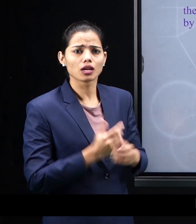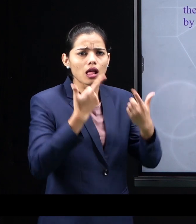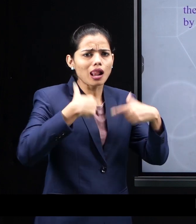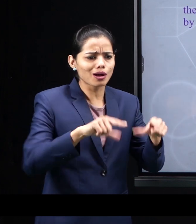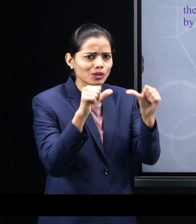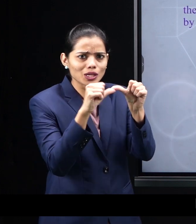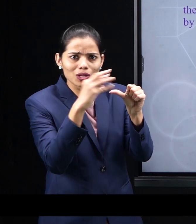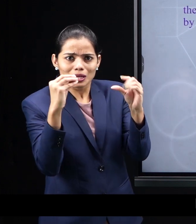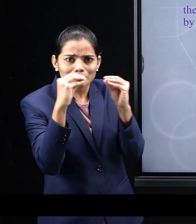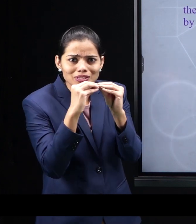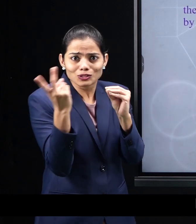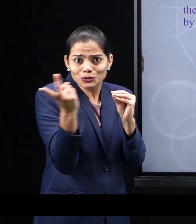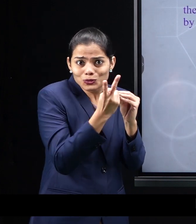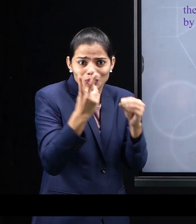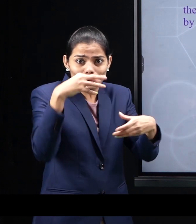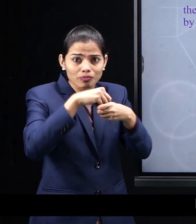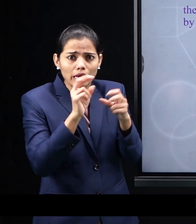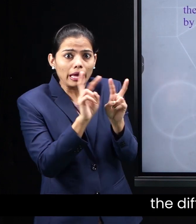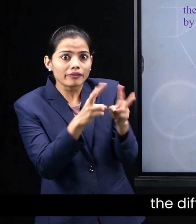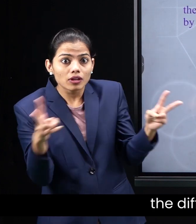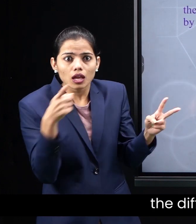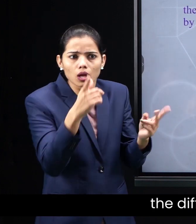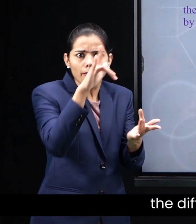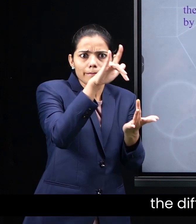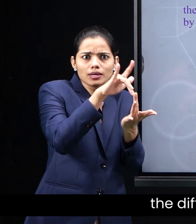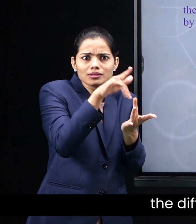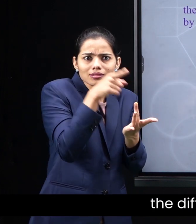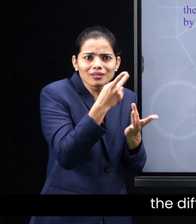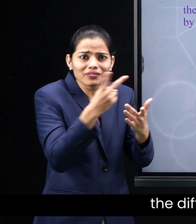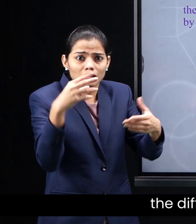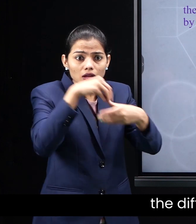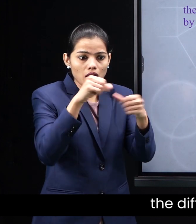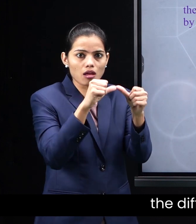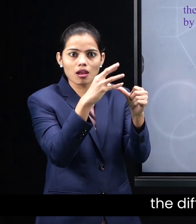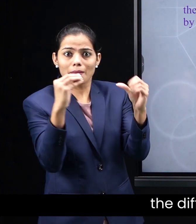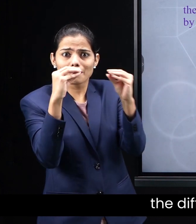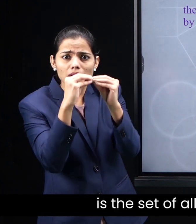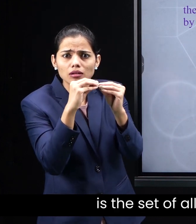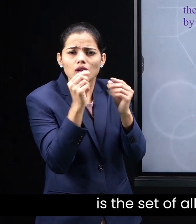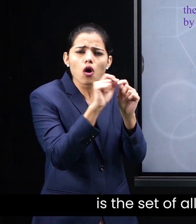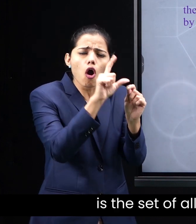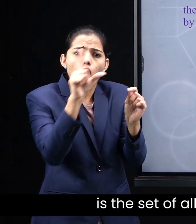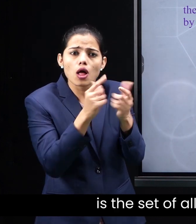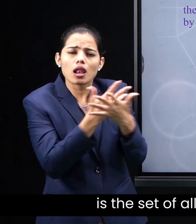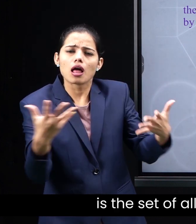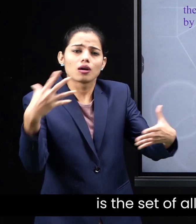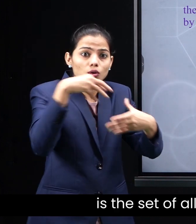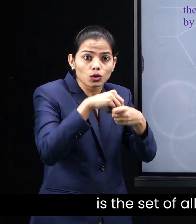Let A and B be two sets. The difference between sets A and B is the set of all